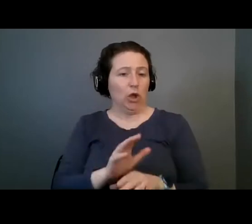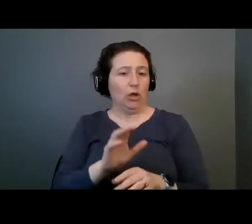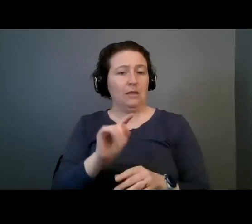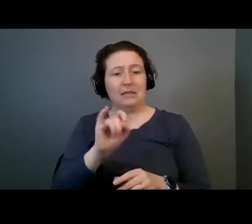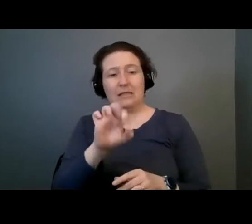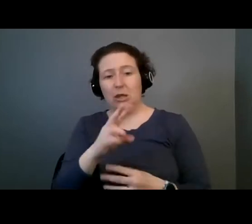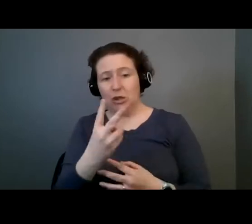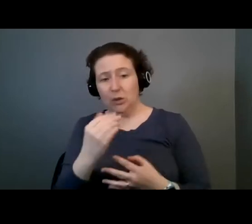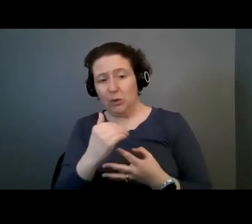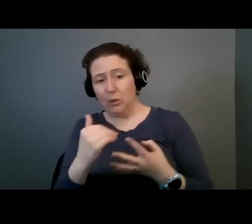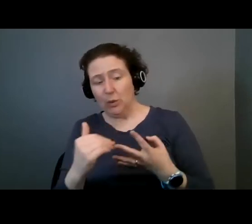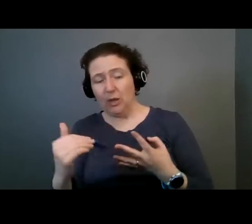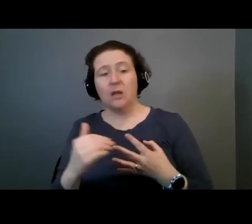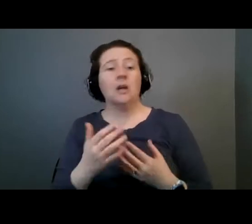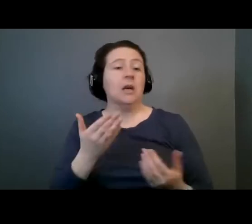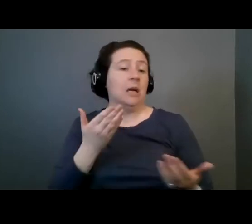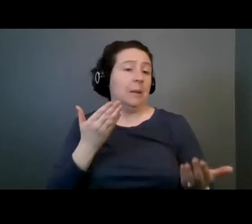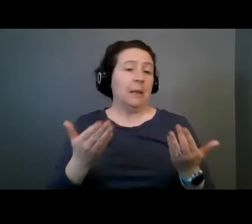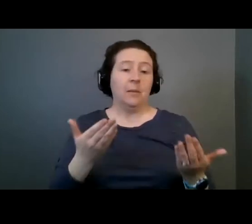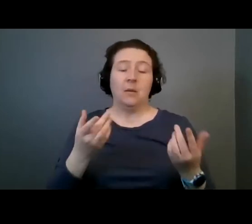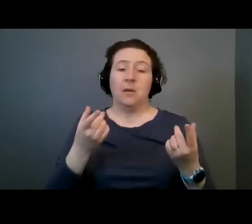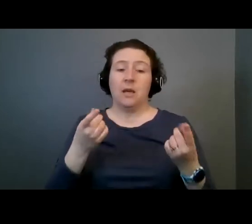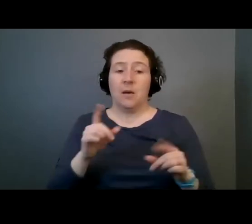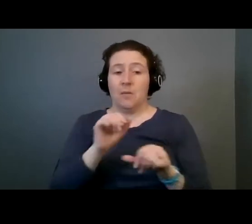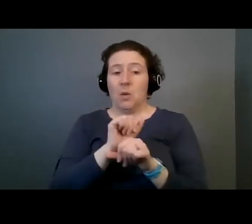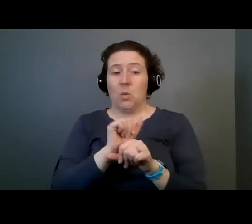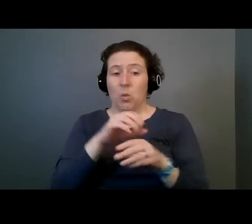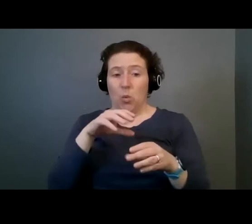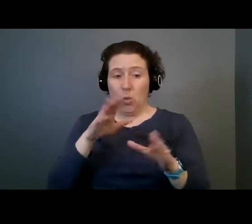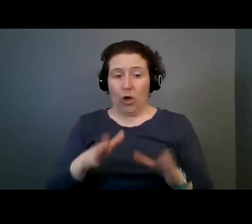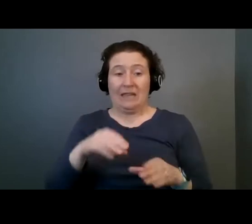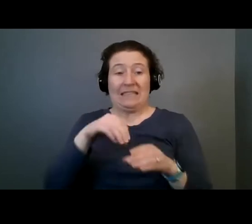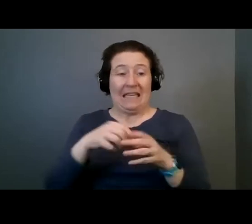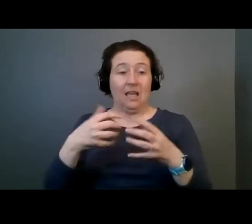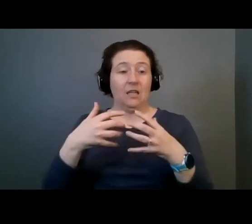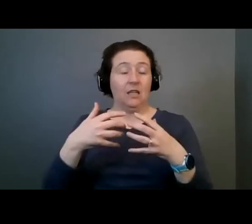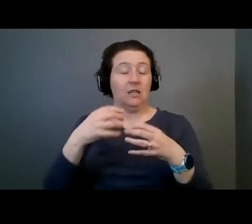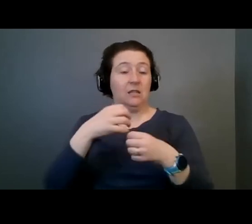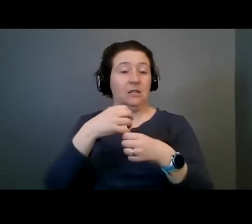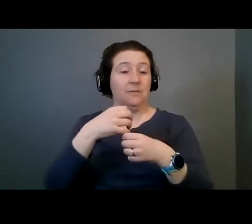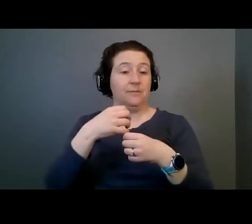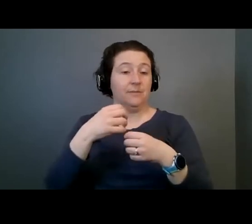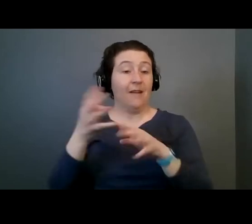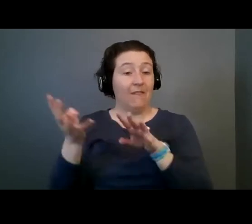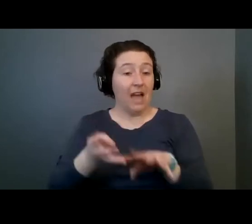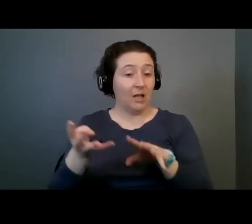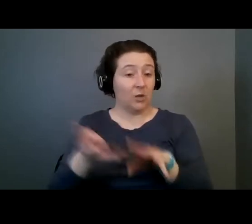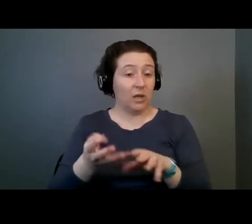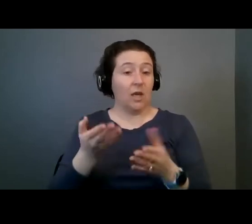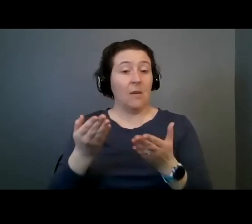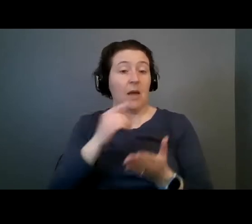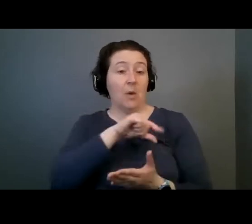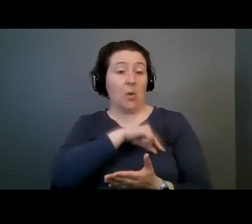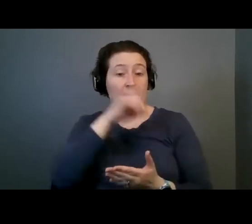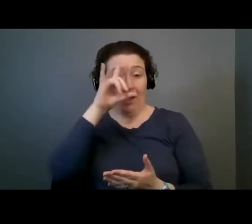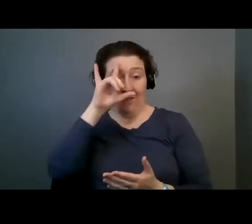be some cases where workers in a facility may qualify for a vaccine based on this definition,